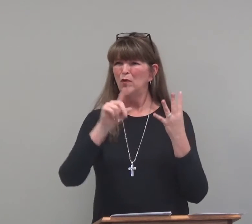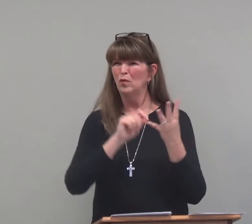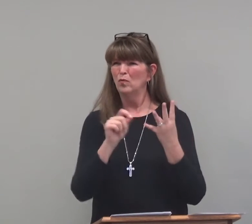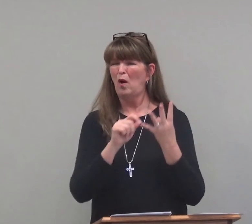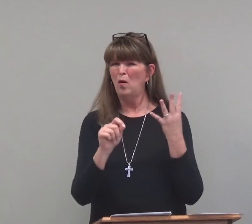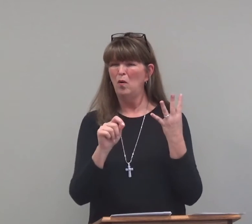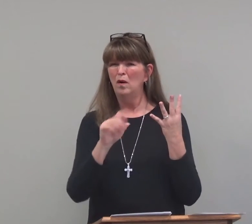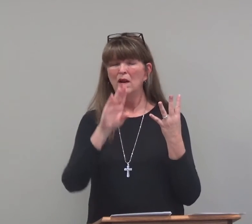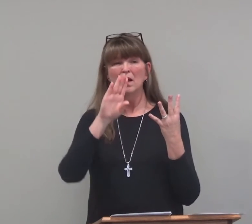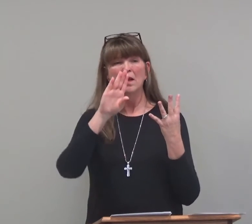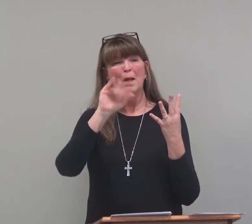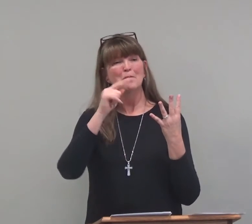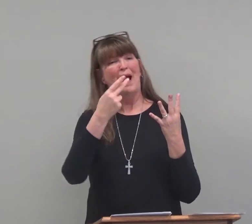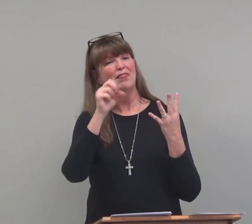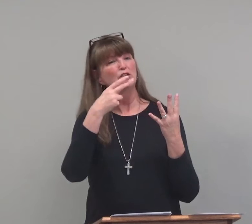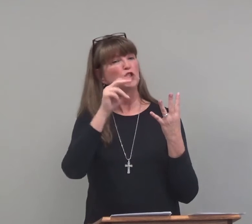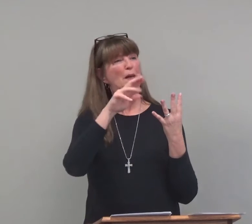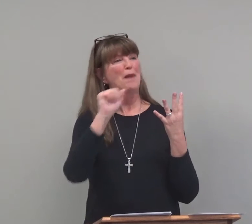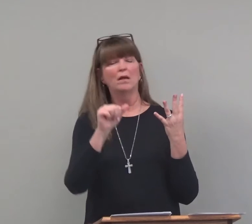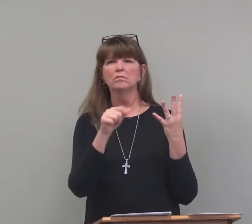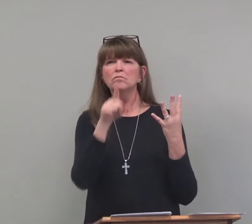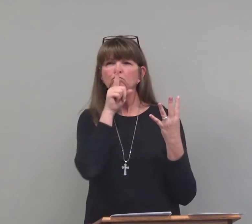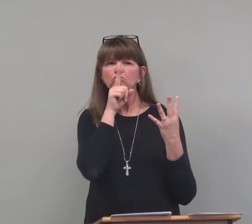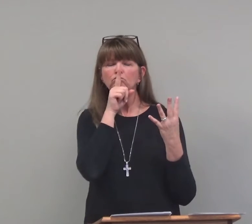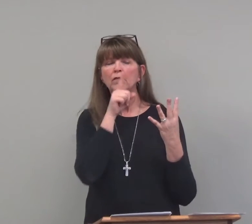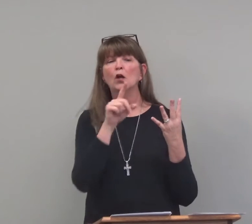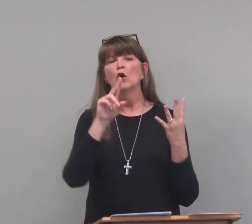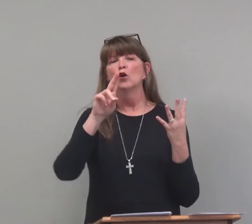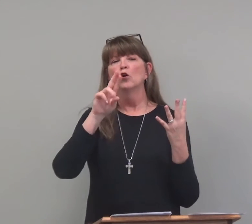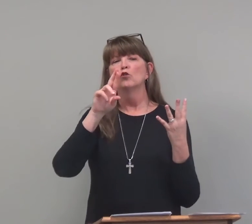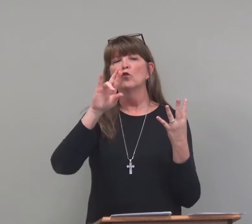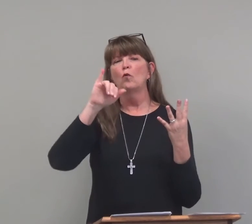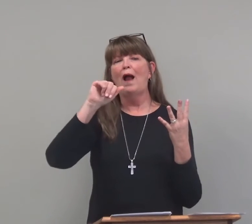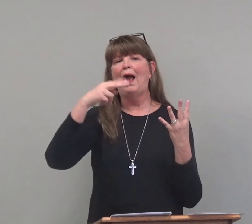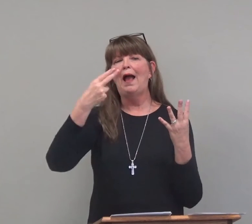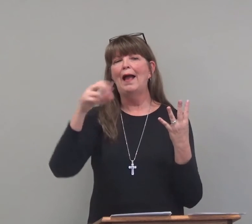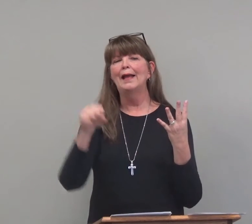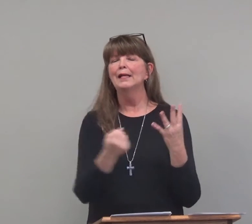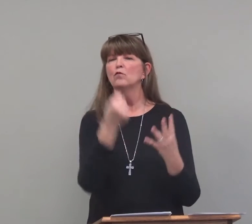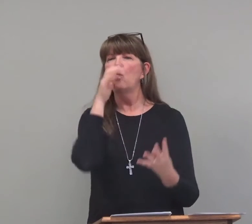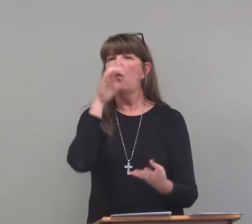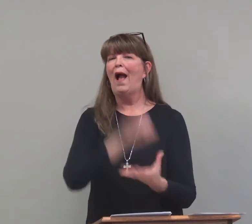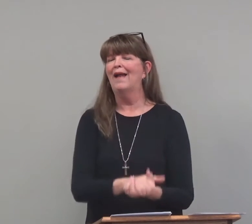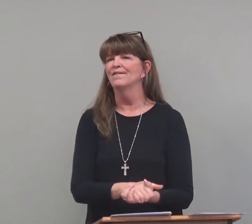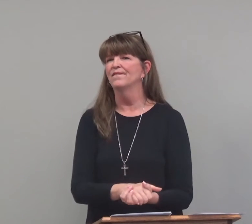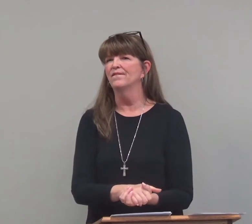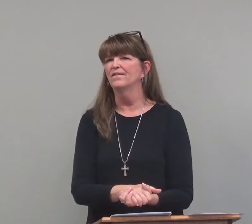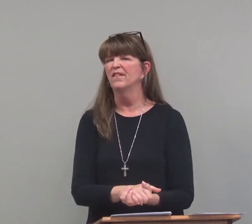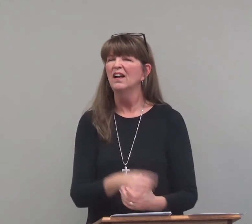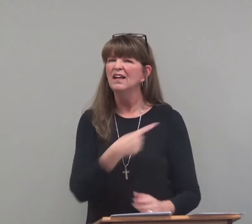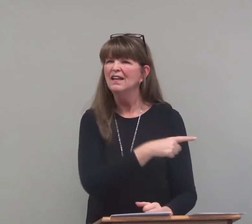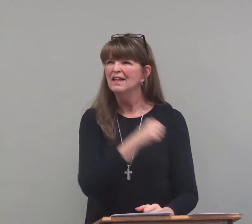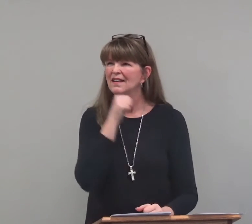Bathsheba, Matthew wrote about Bathsheba. Actually, he did not name